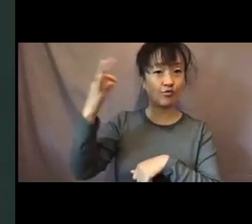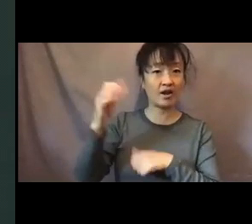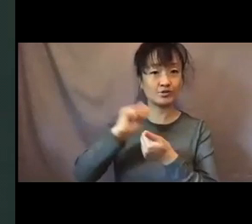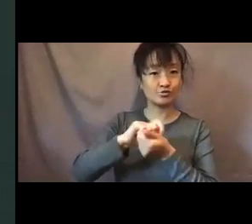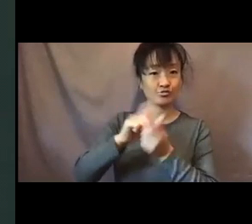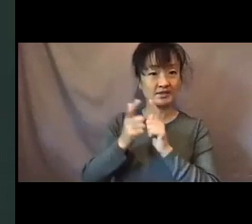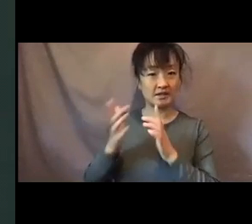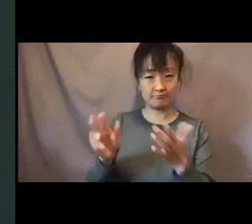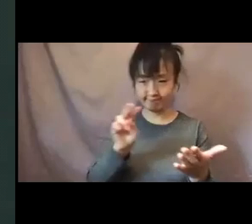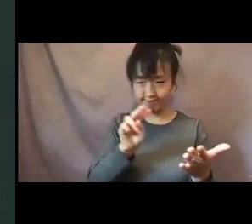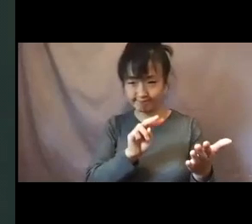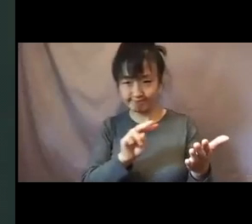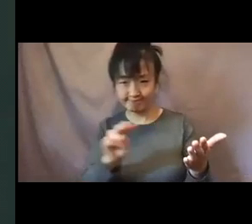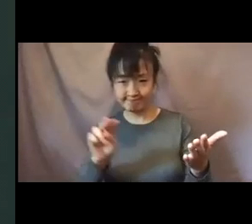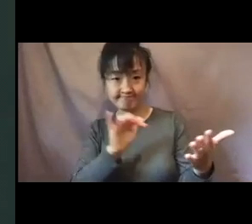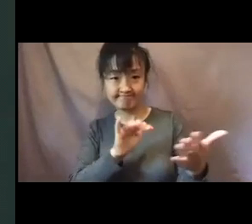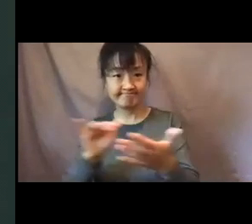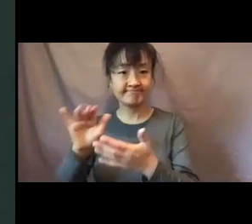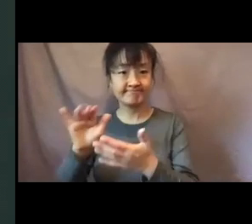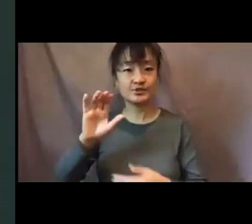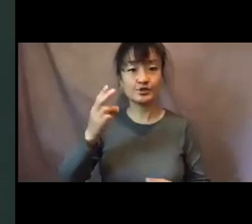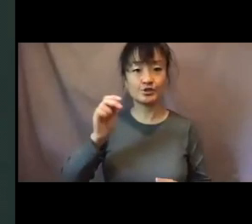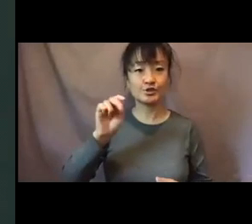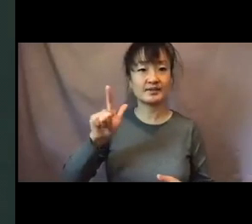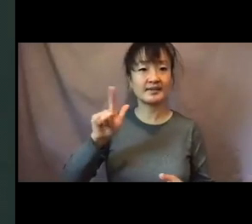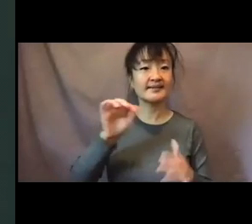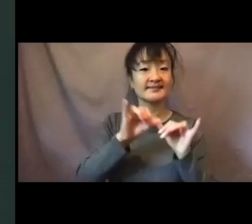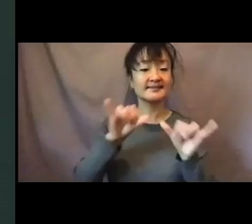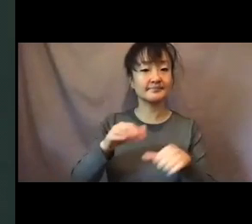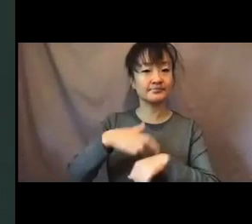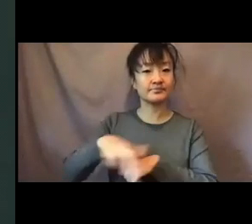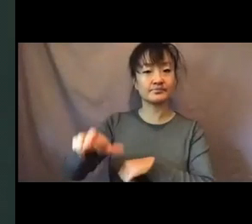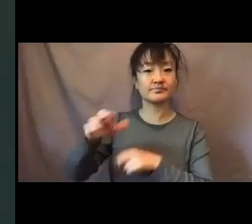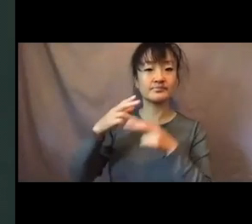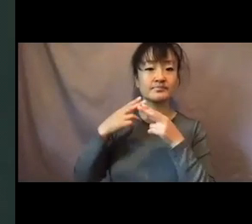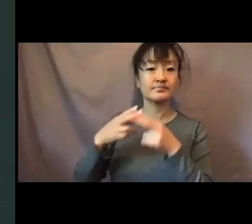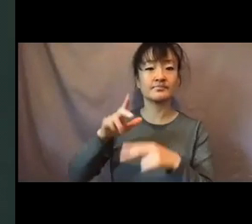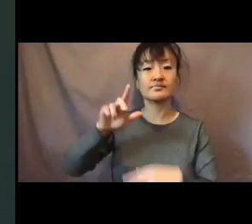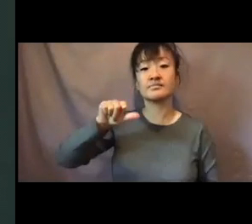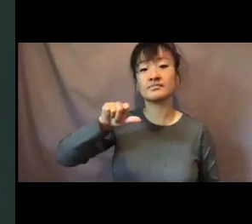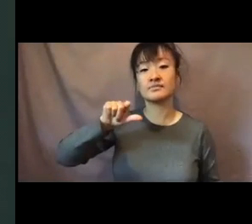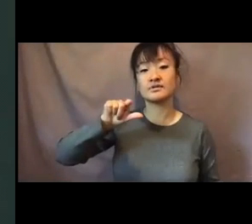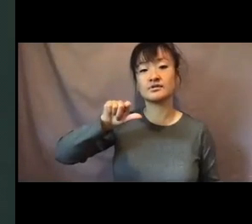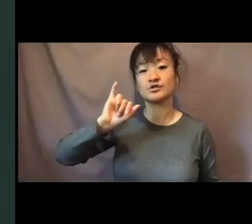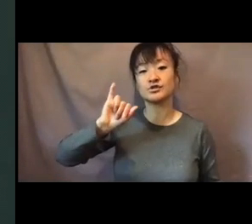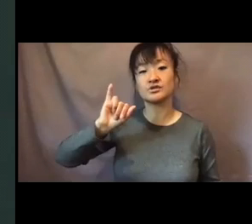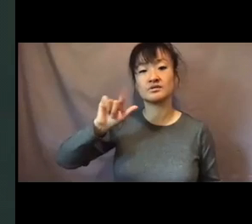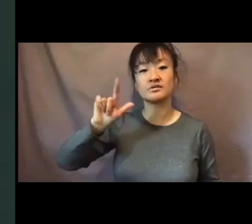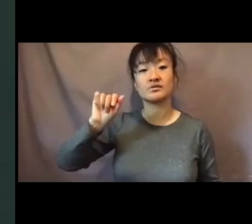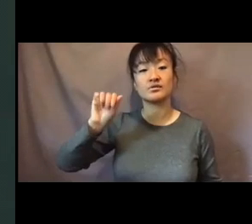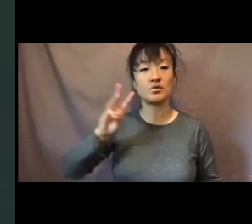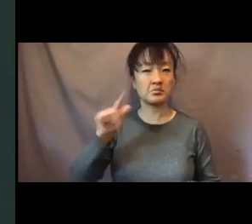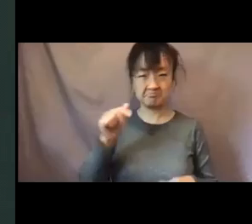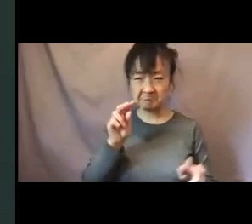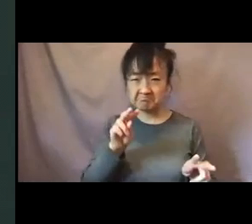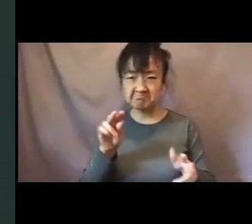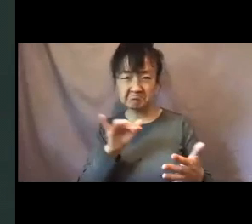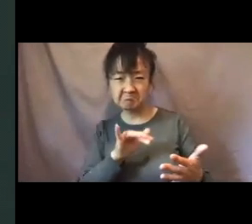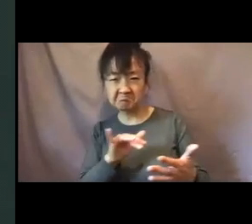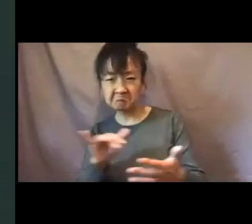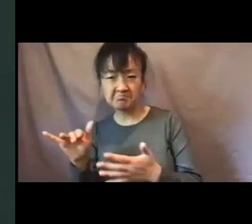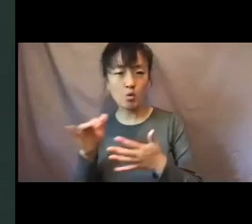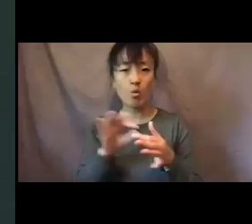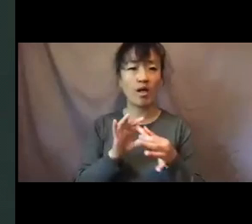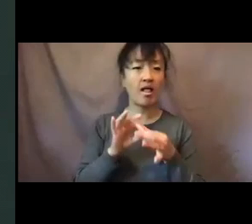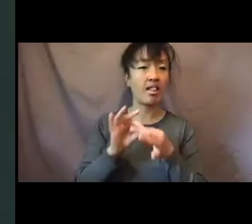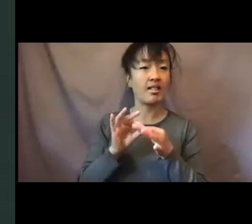the channel system, referred to in Chinese as a Jingluo, you know, he was like, what's the thing that's relatable to